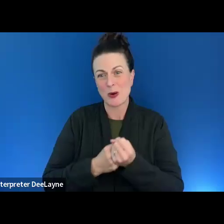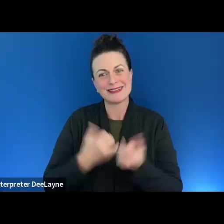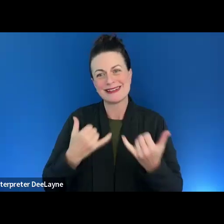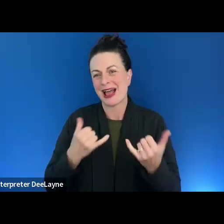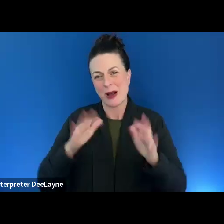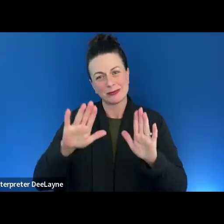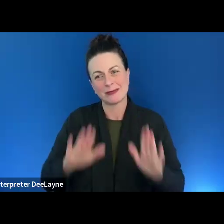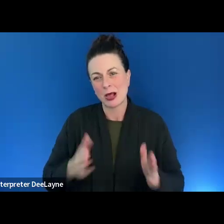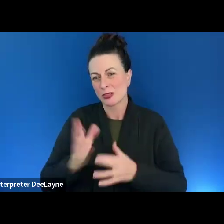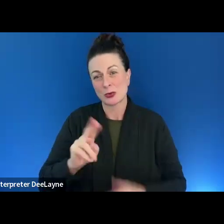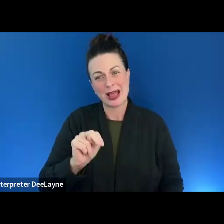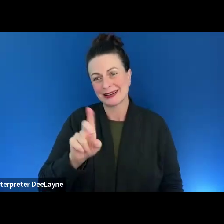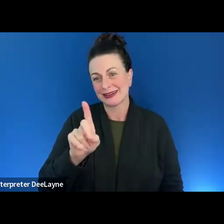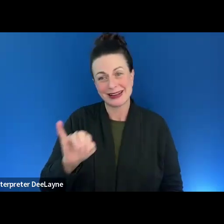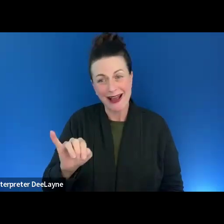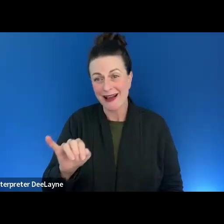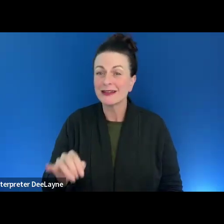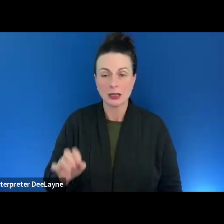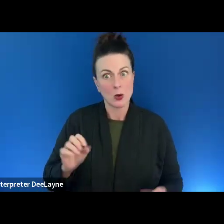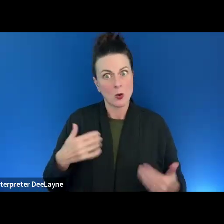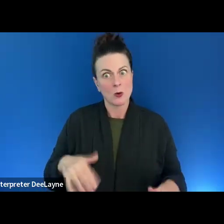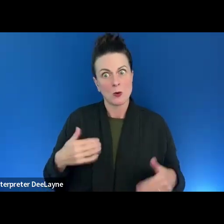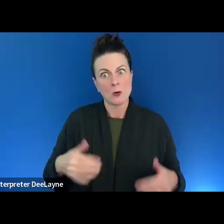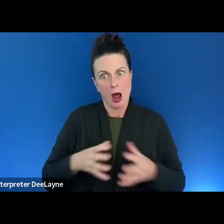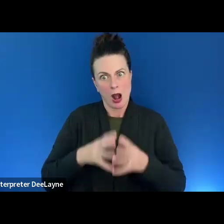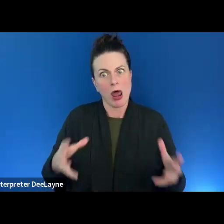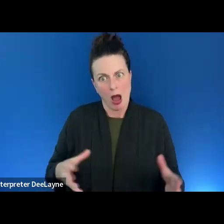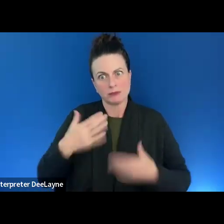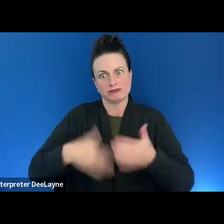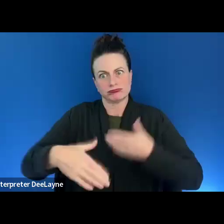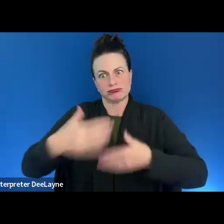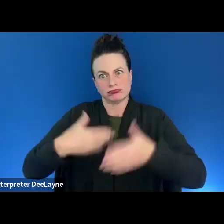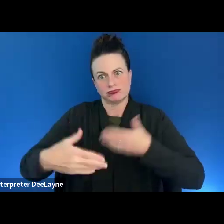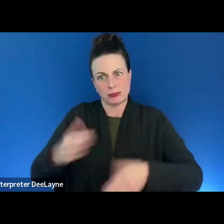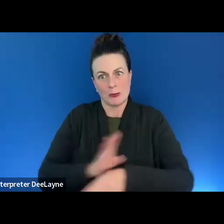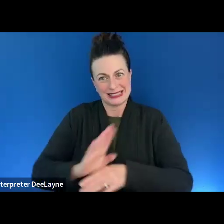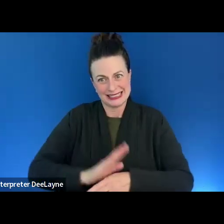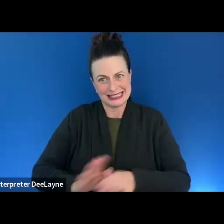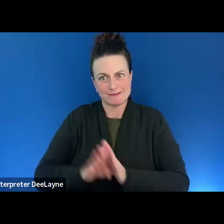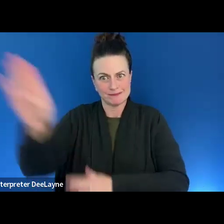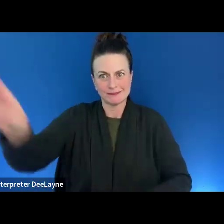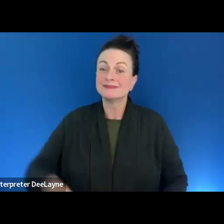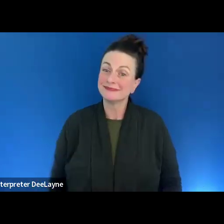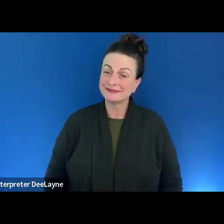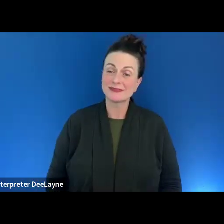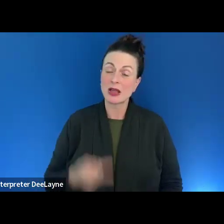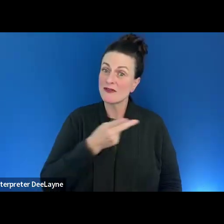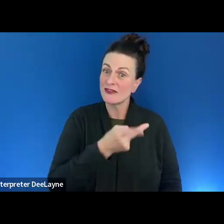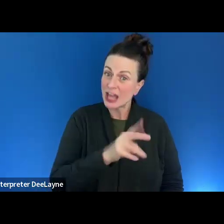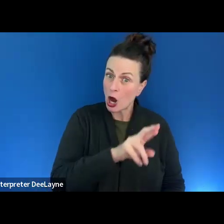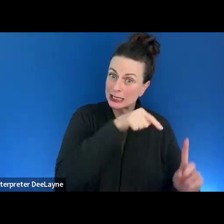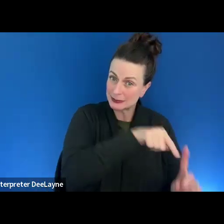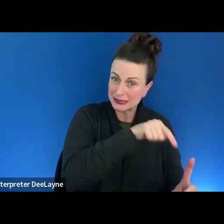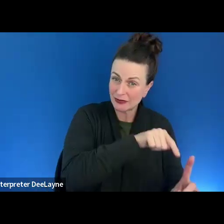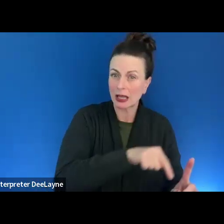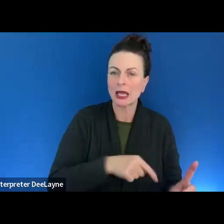so tremendously well through NDI, you can get a lot done. You can really move forward with your business. So when it comes to vocational rehab